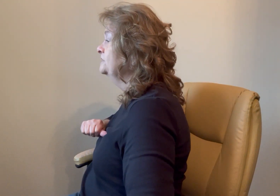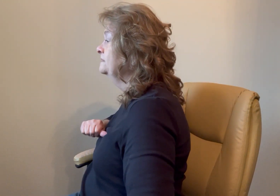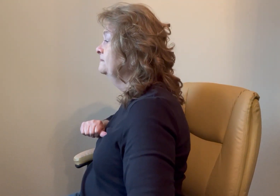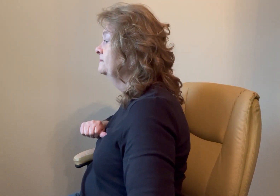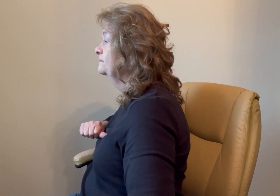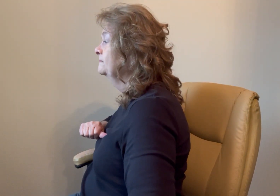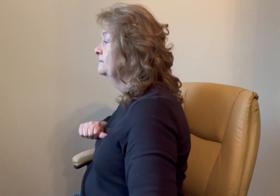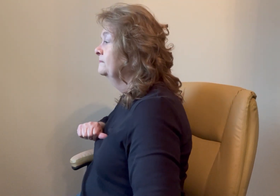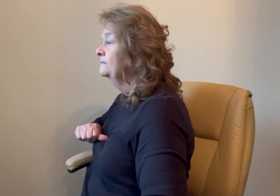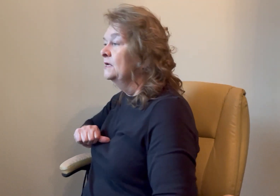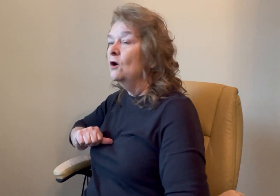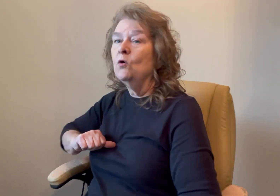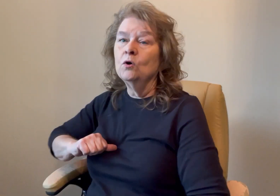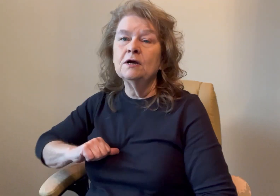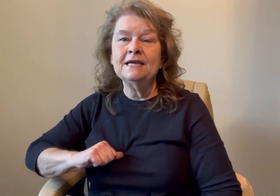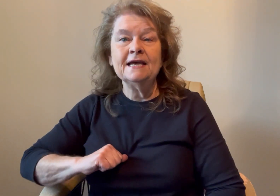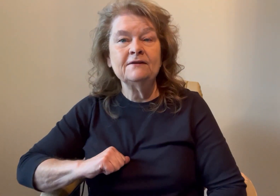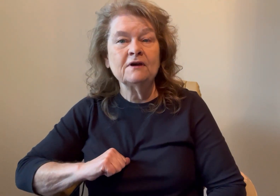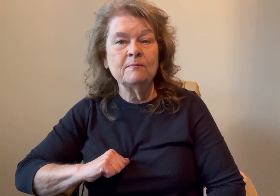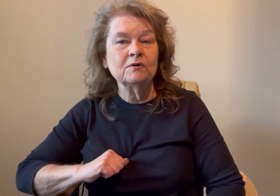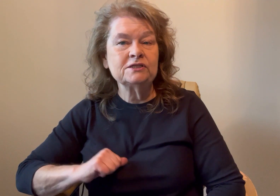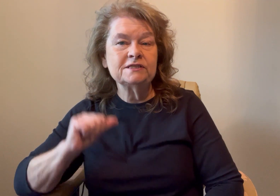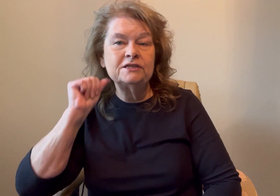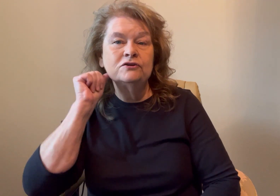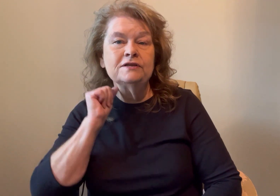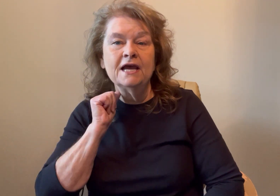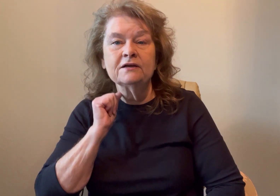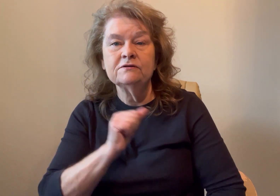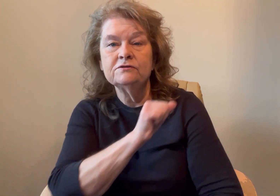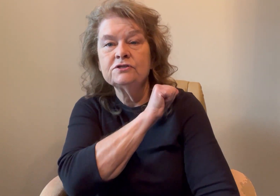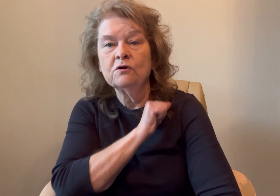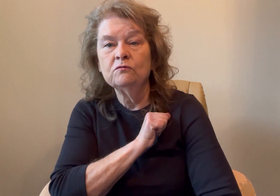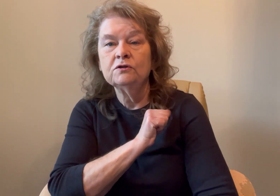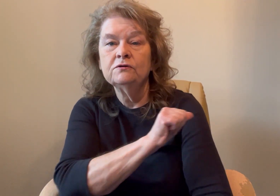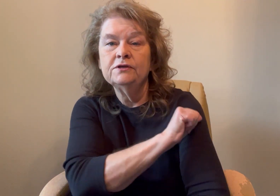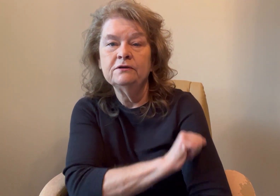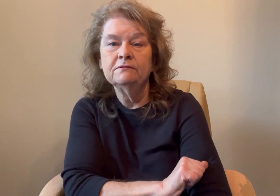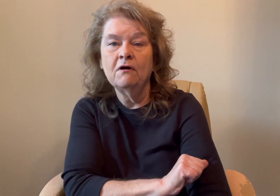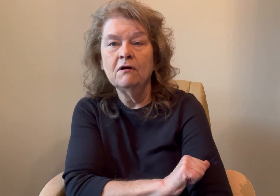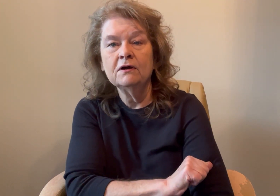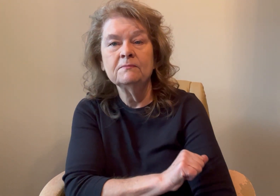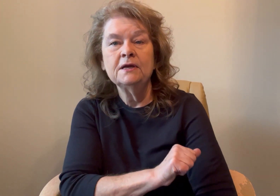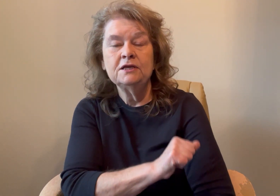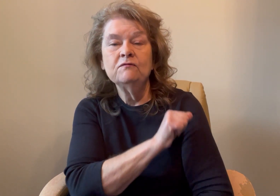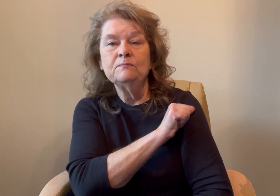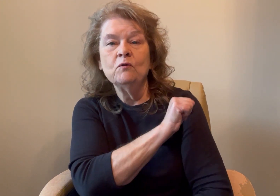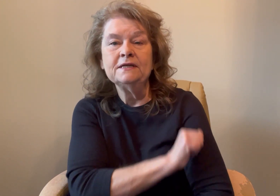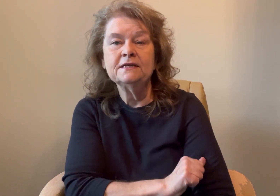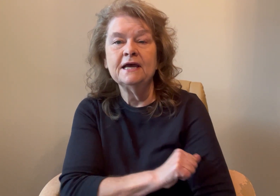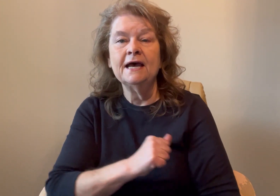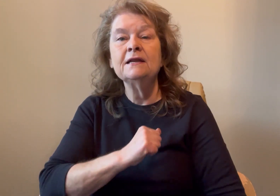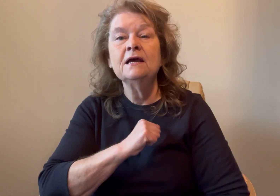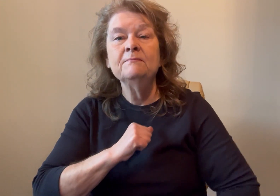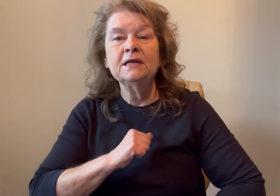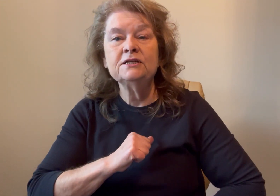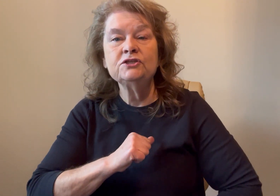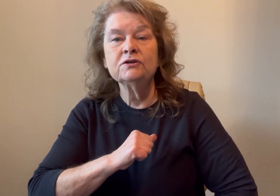Operation. Or again, if the operation's in your neck or your shoulder or your arm, you would point to that. But in general,